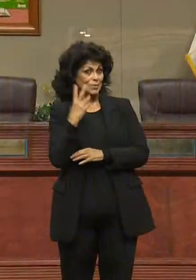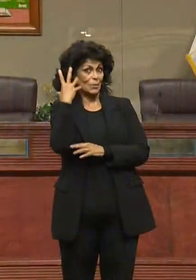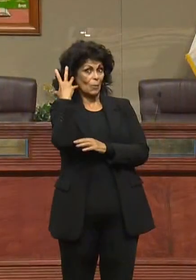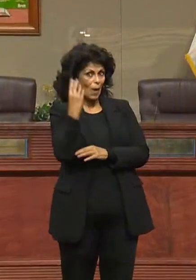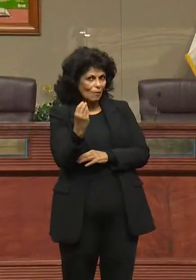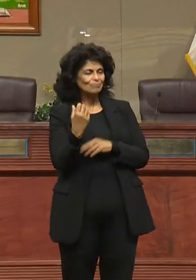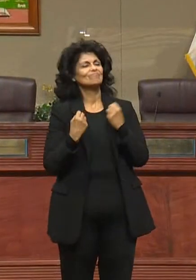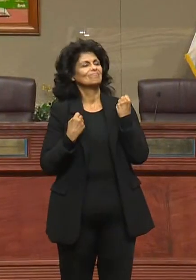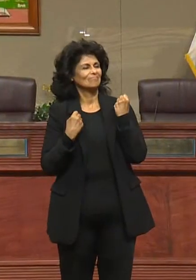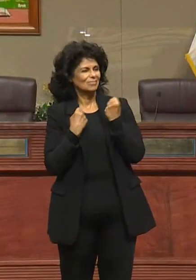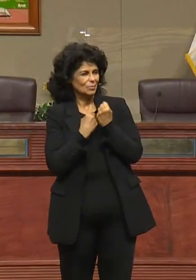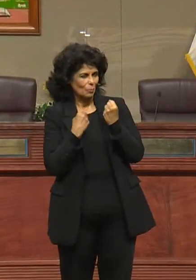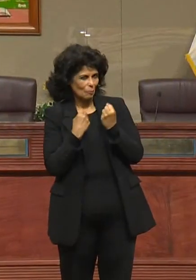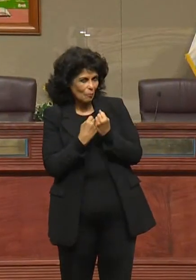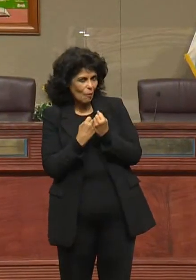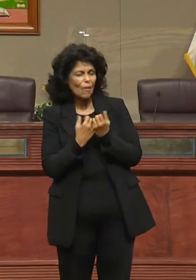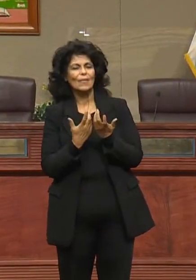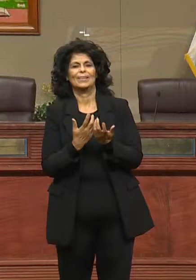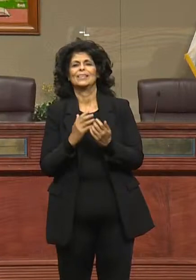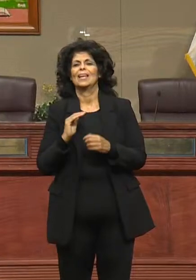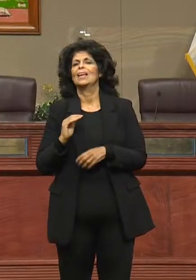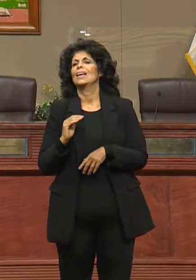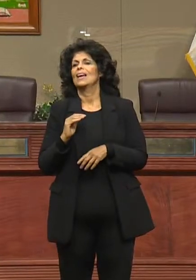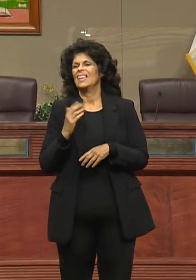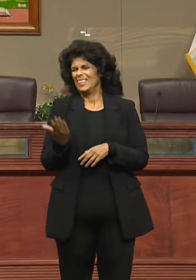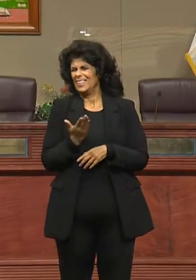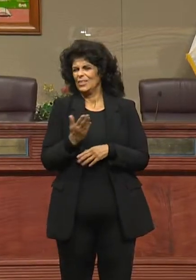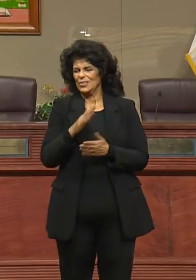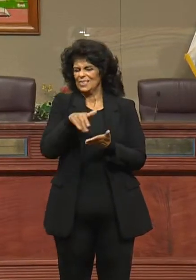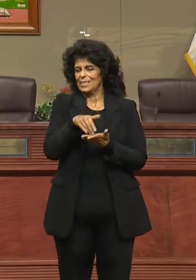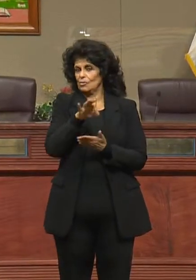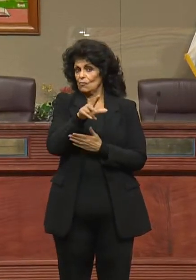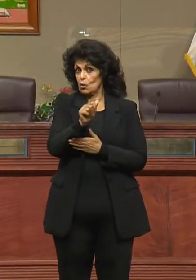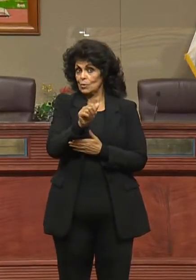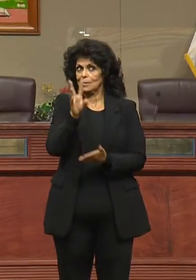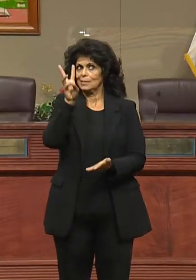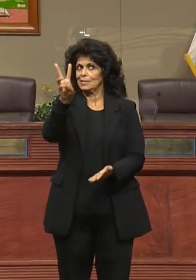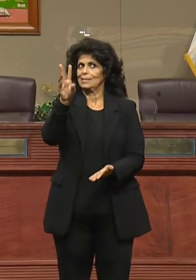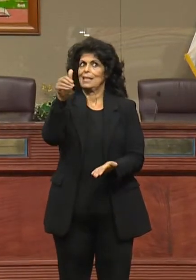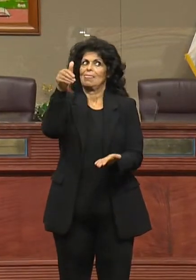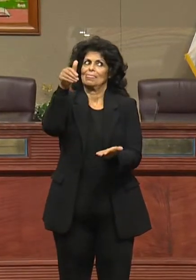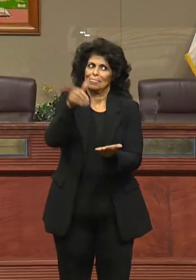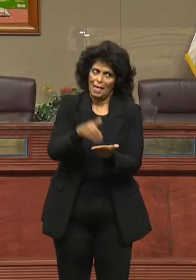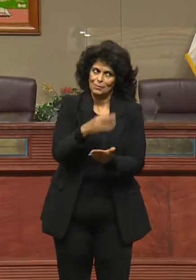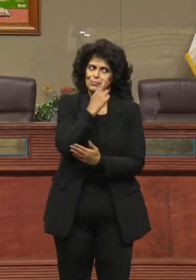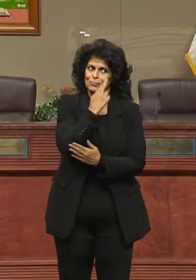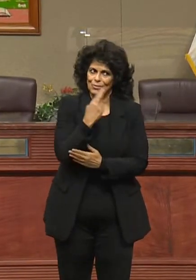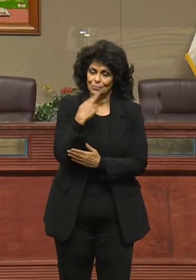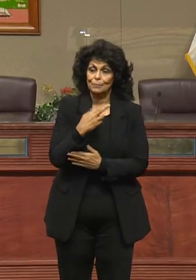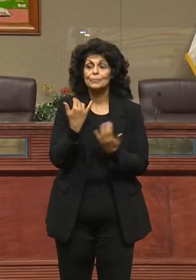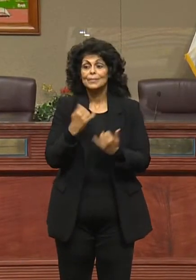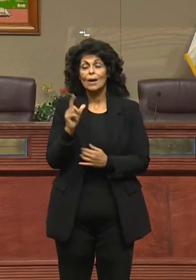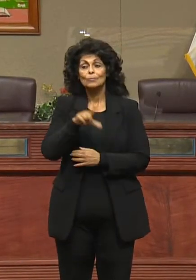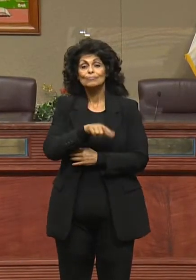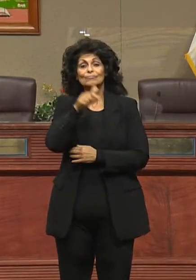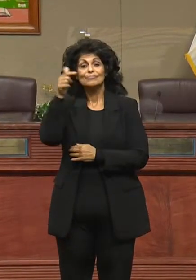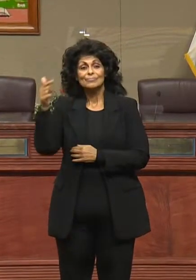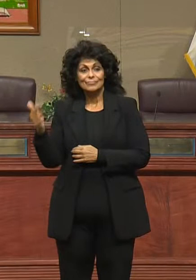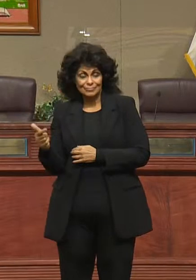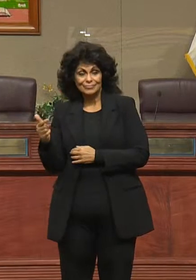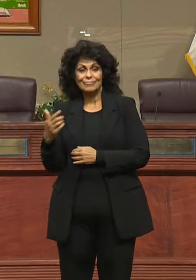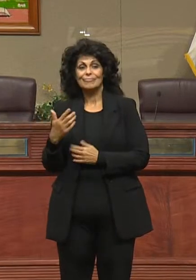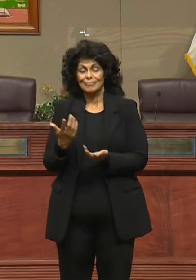Central Florida's 6,000 restaurants. And now I'm going to turn it over to